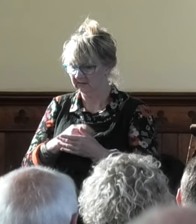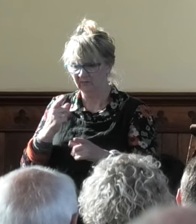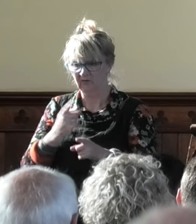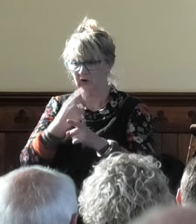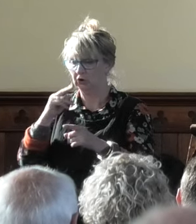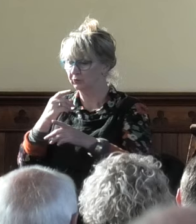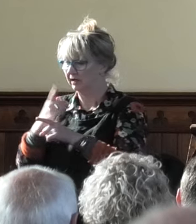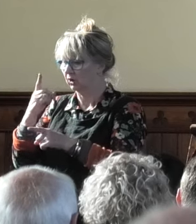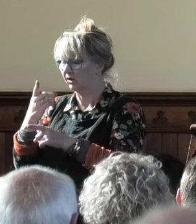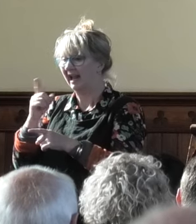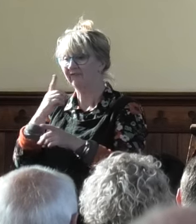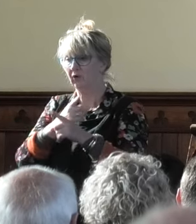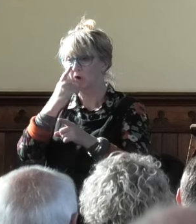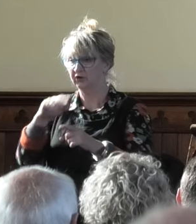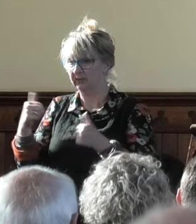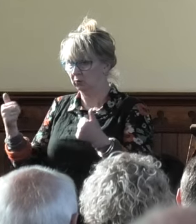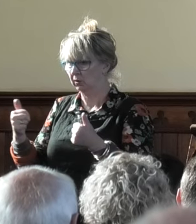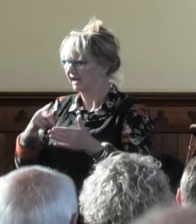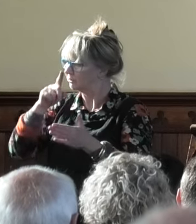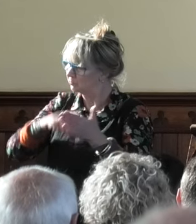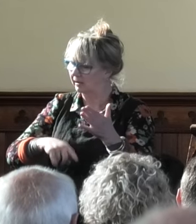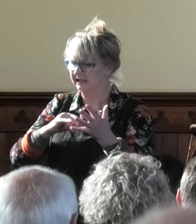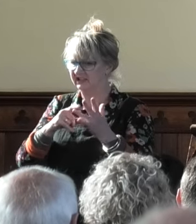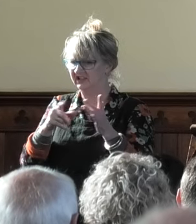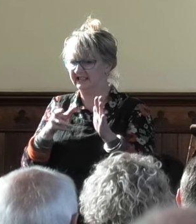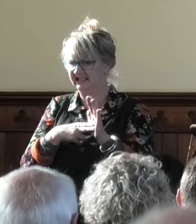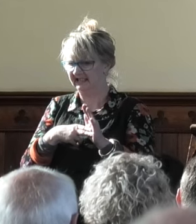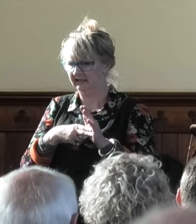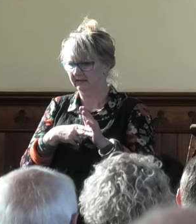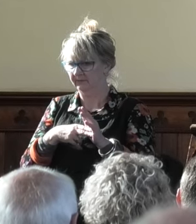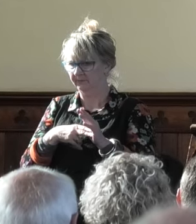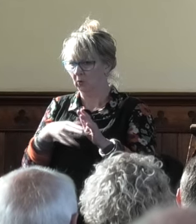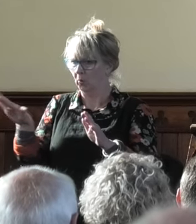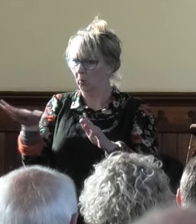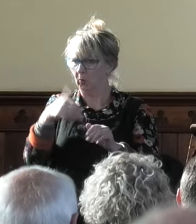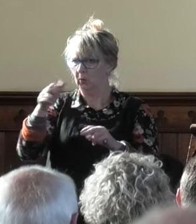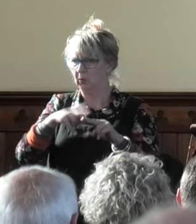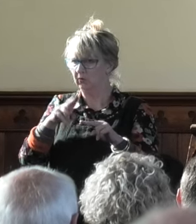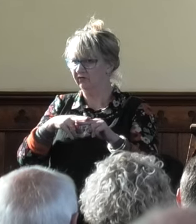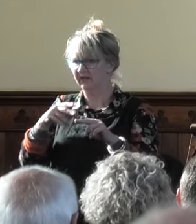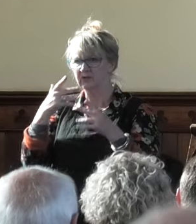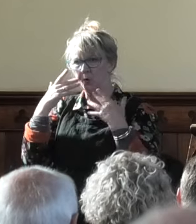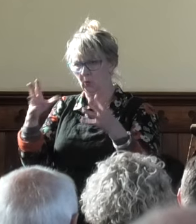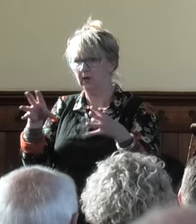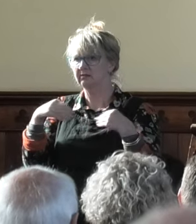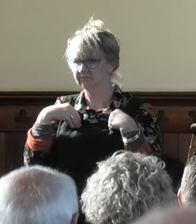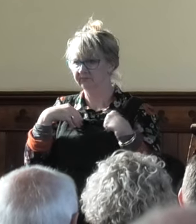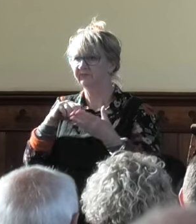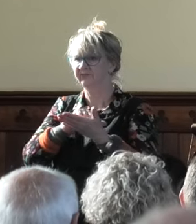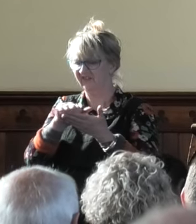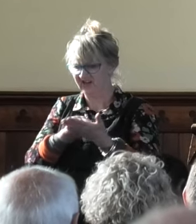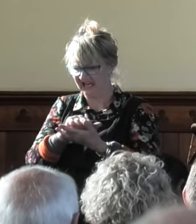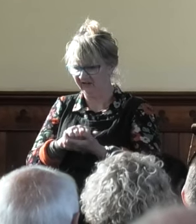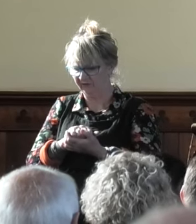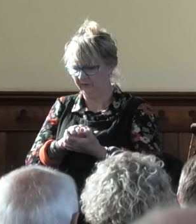and for God to be good, he has to punish sin. No good father would ever overlook such a grievous offence as our rebellion against him is